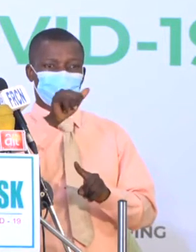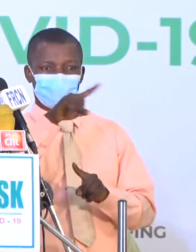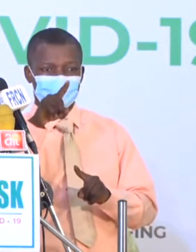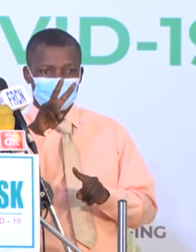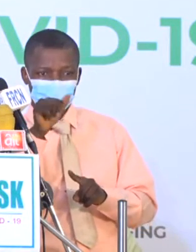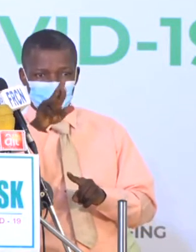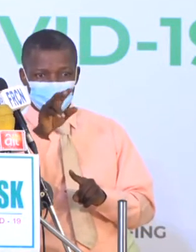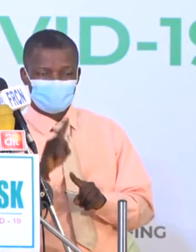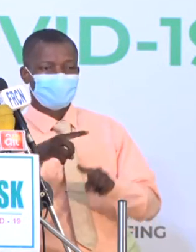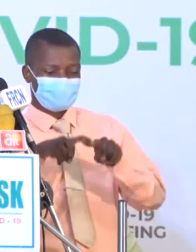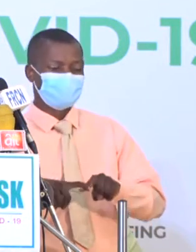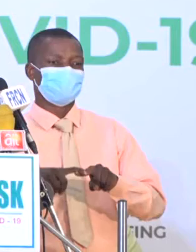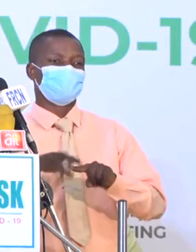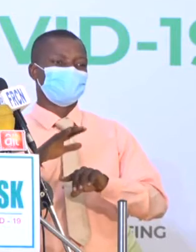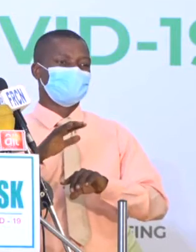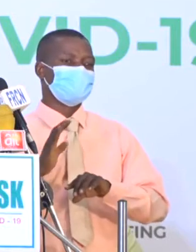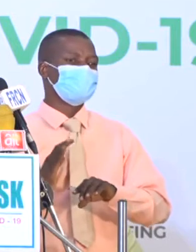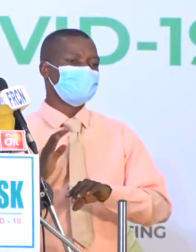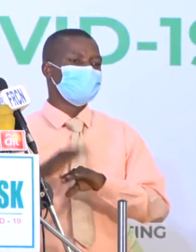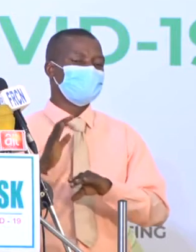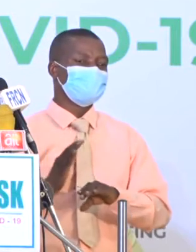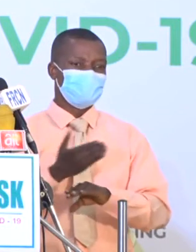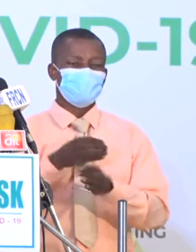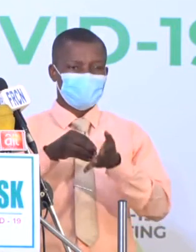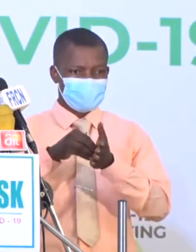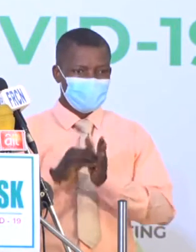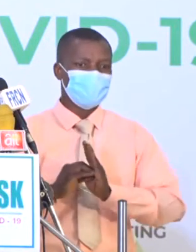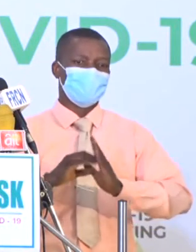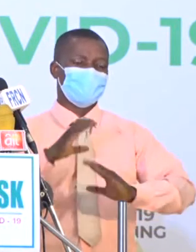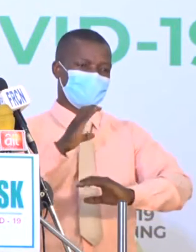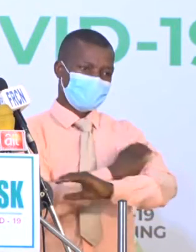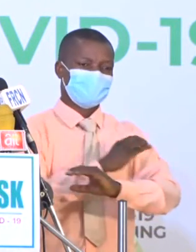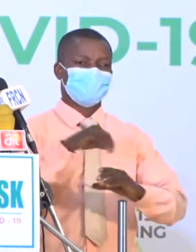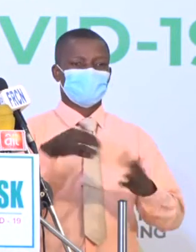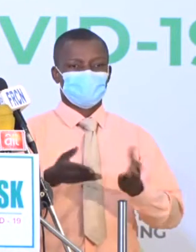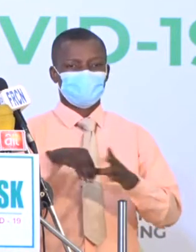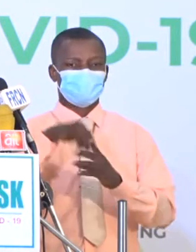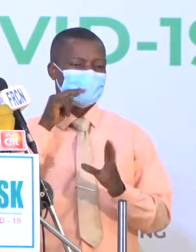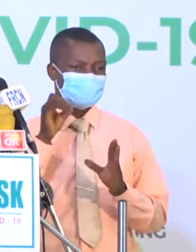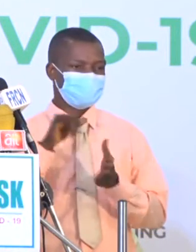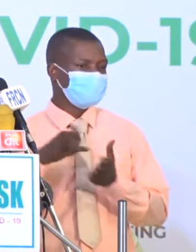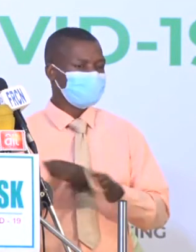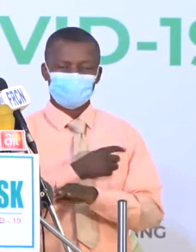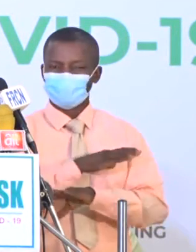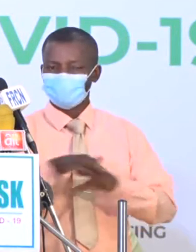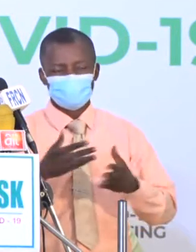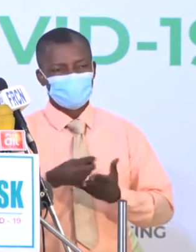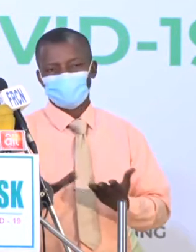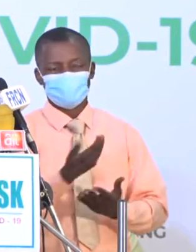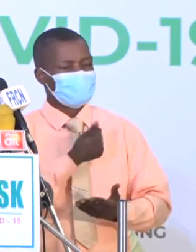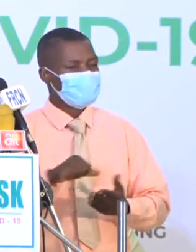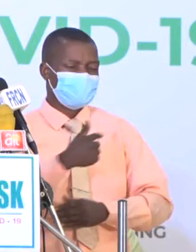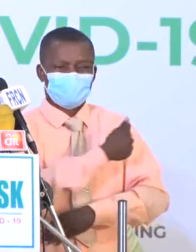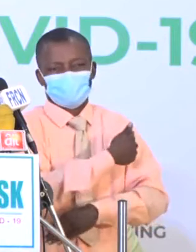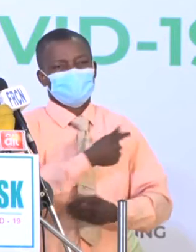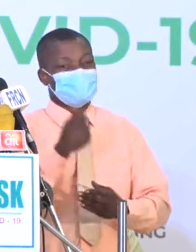in Nigeria to dispense so that we don't waste any vaccines, as we have seen